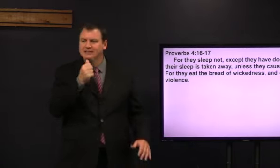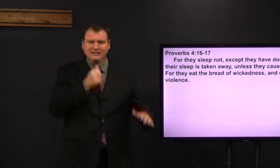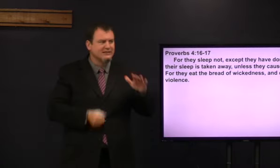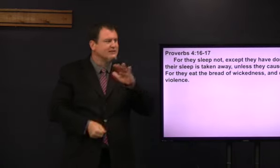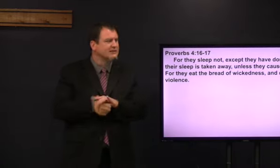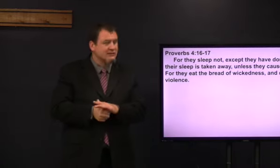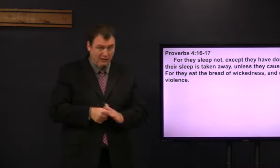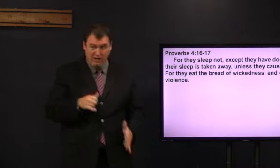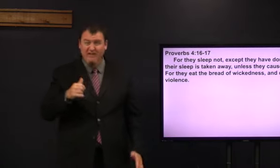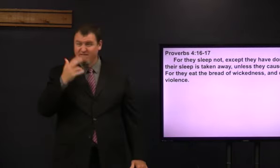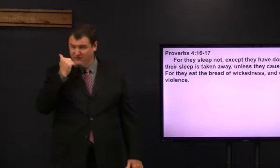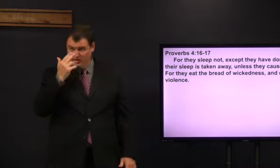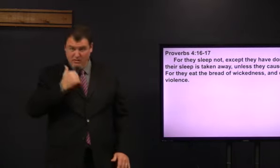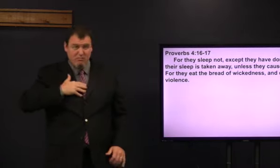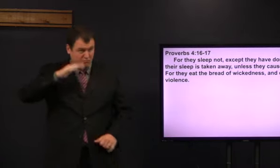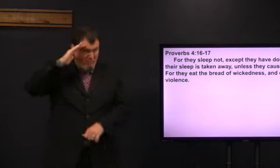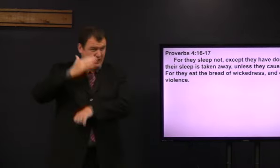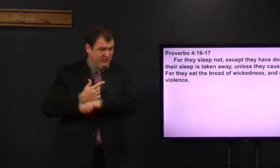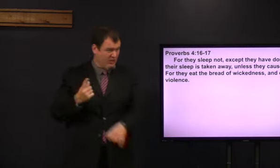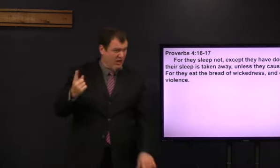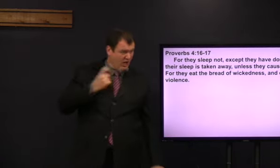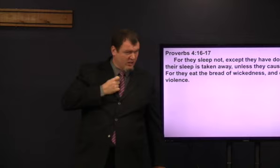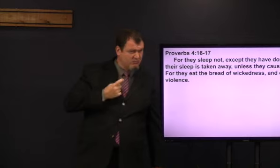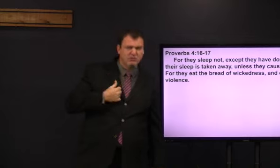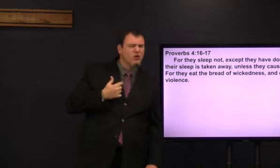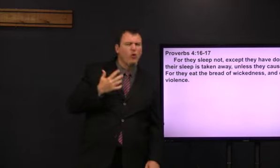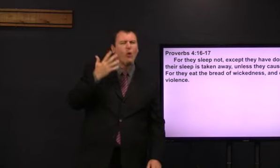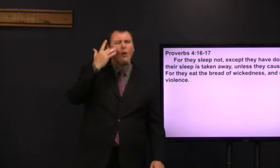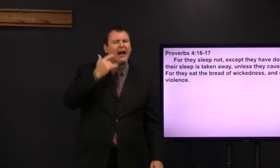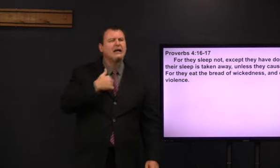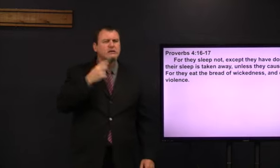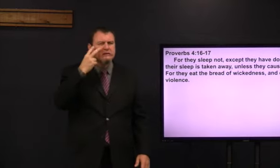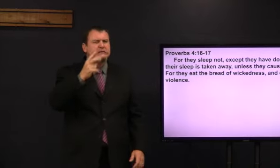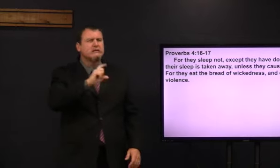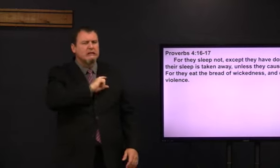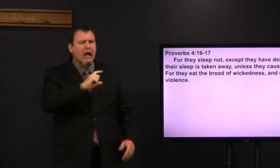Nobody sees you. Right. And it's funny, my son asked me,